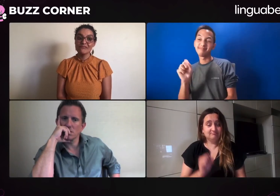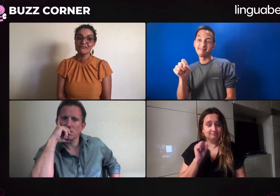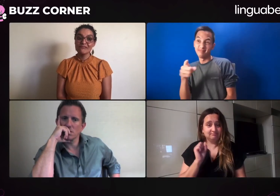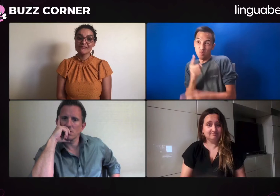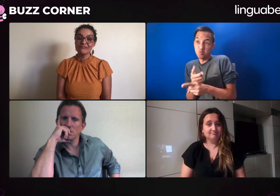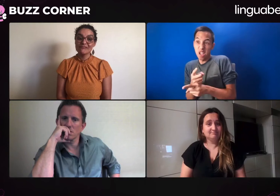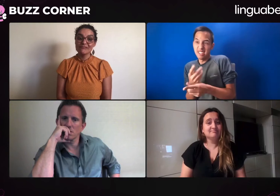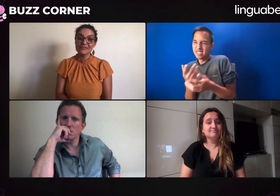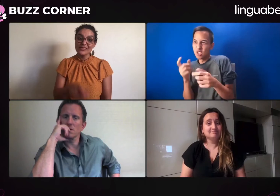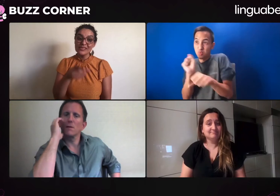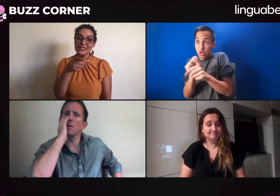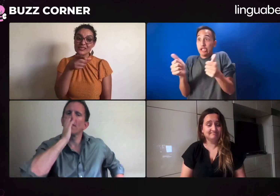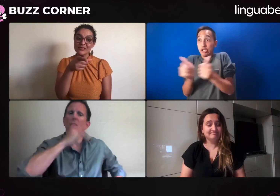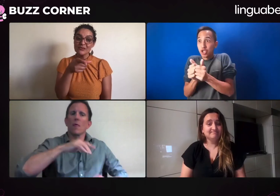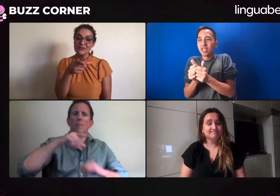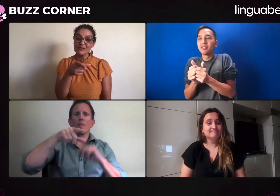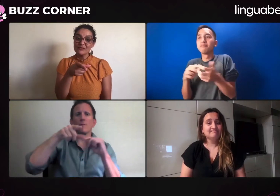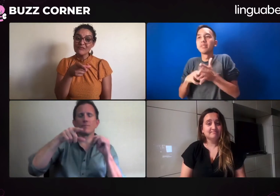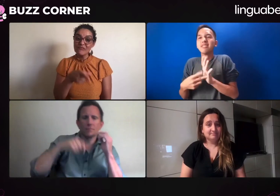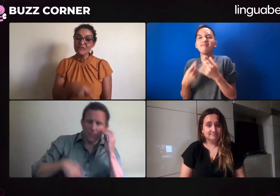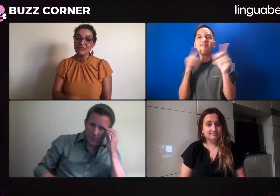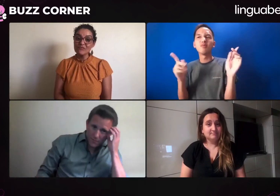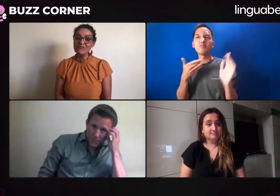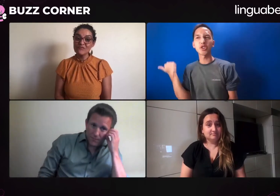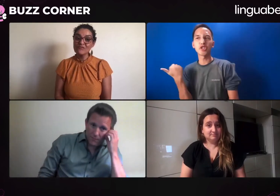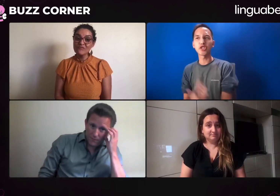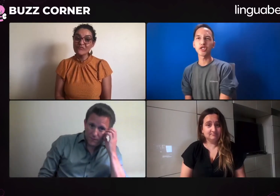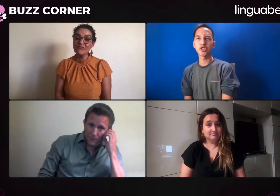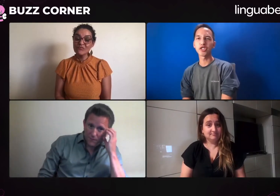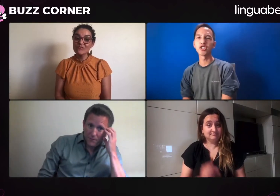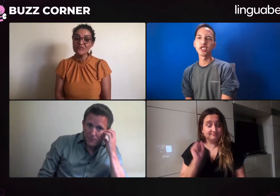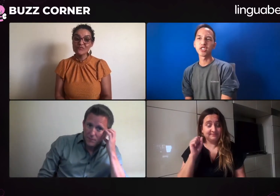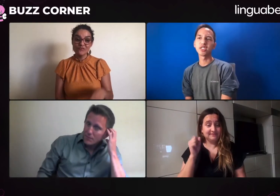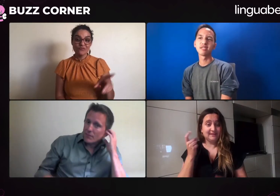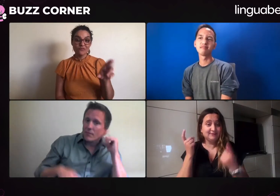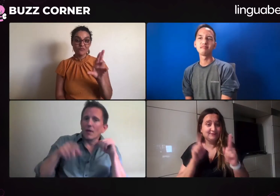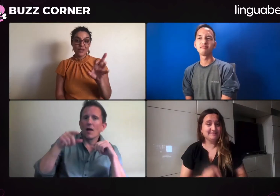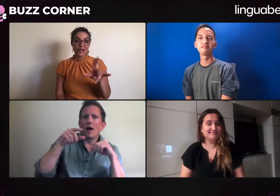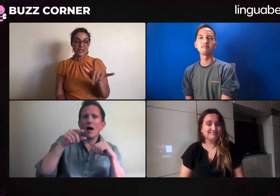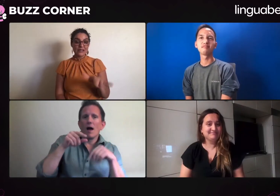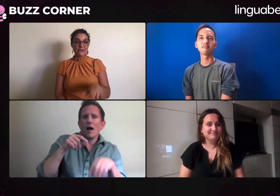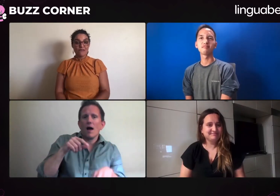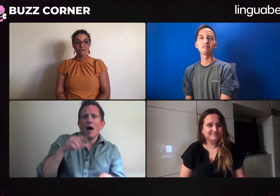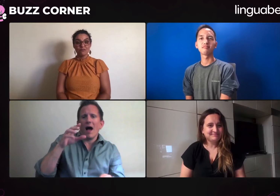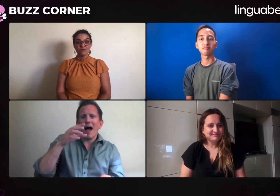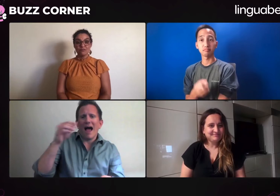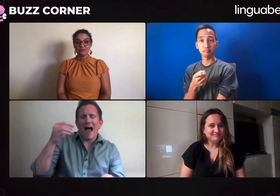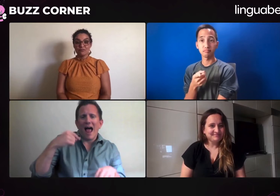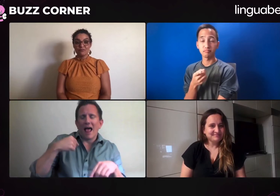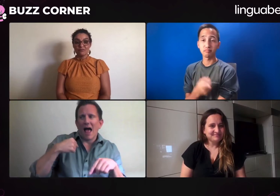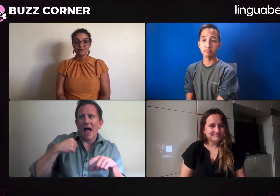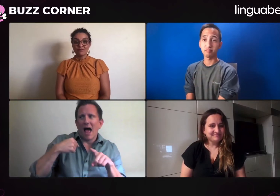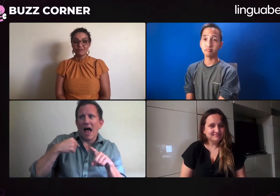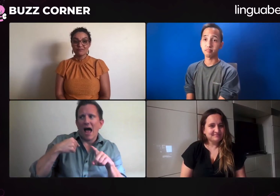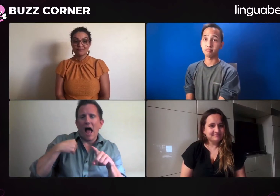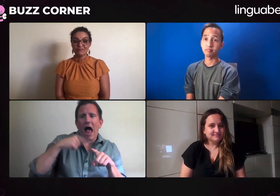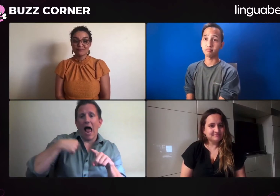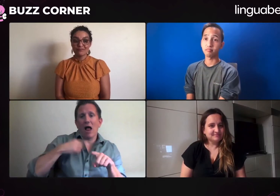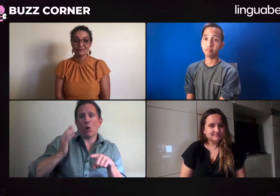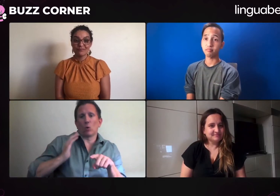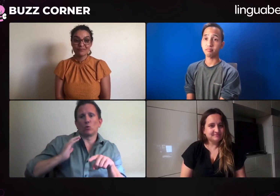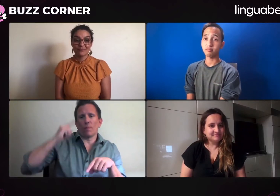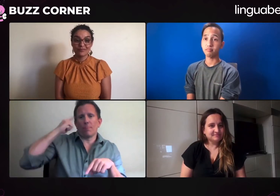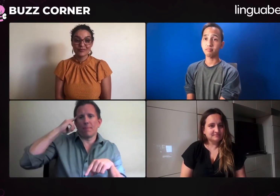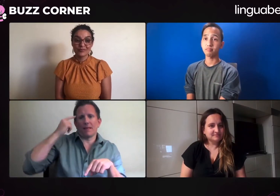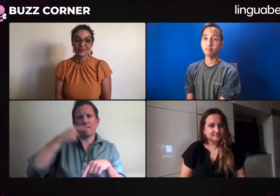no, no, no, it's fine, even though it's not. I think if we're working together, we will definitely be more successful. That is And so